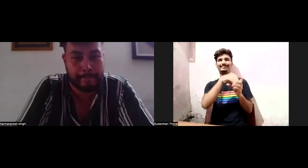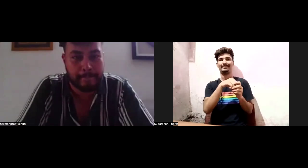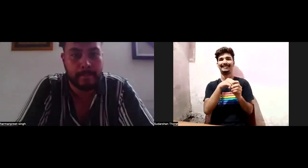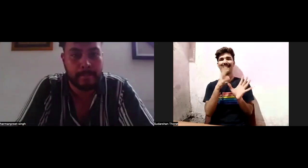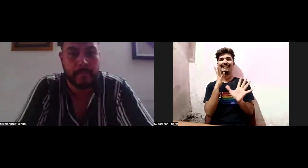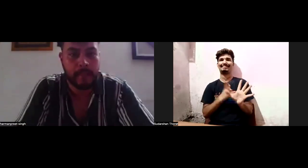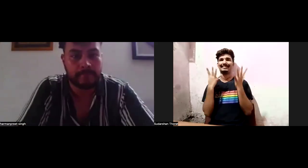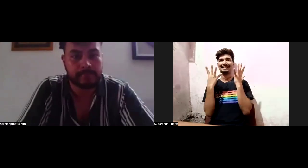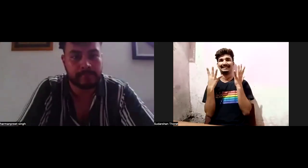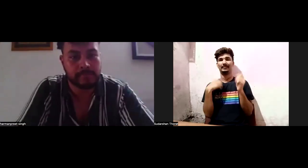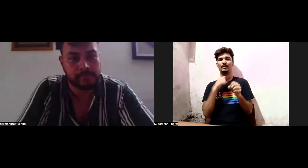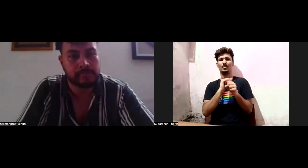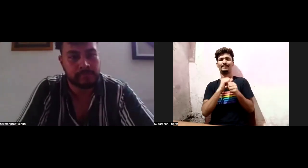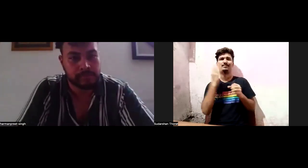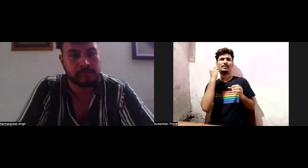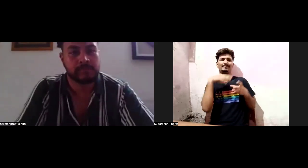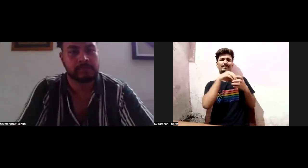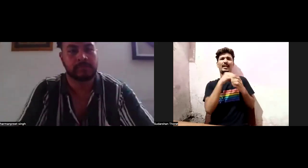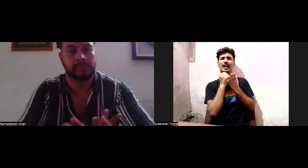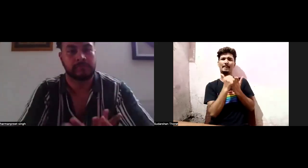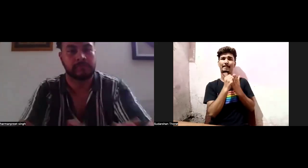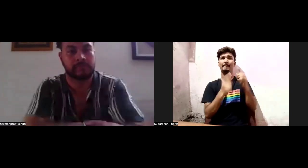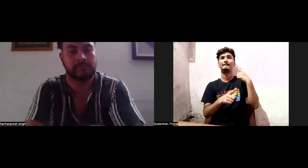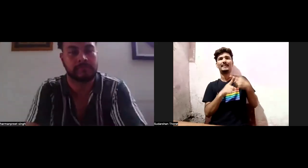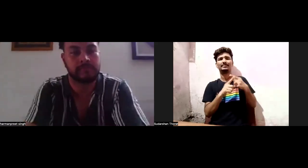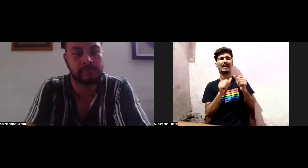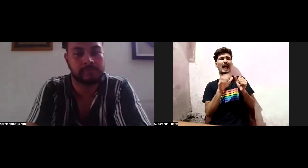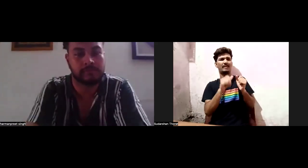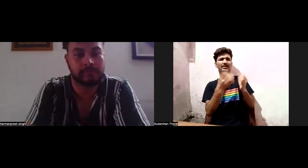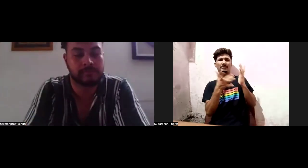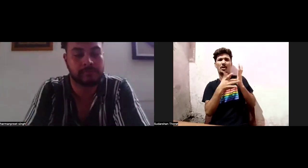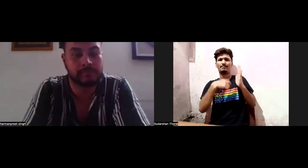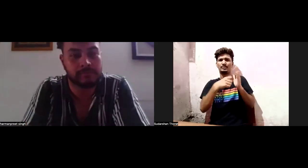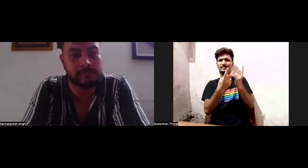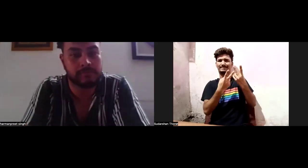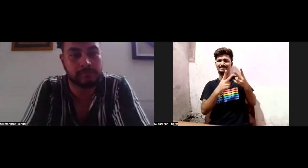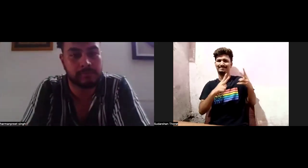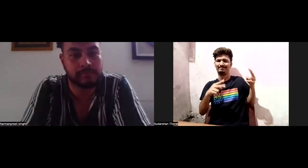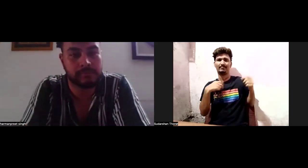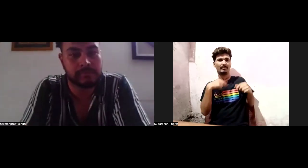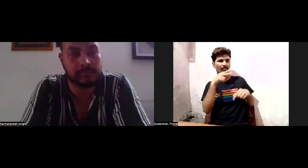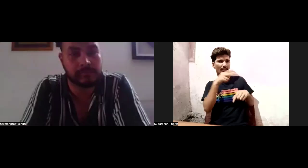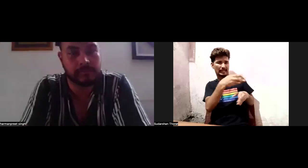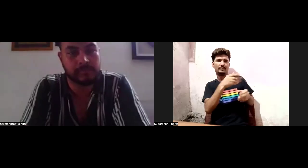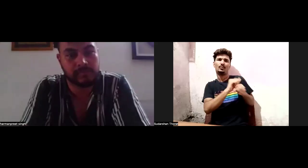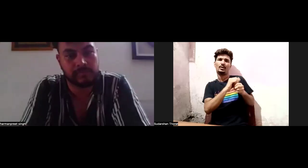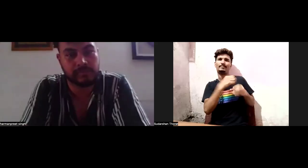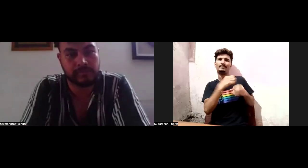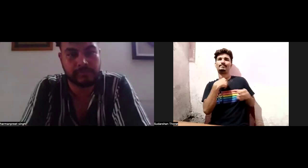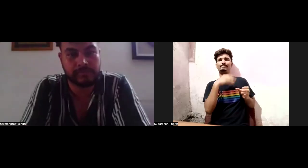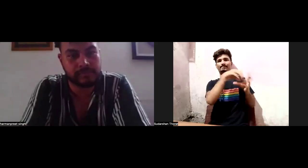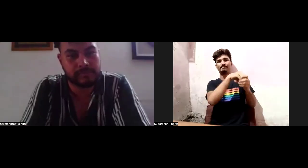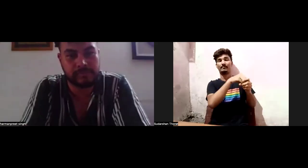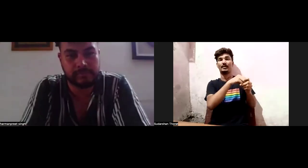So in my experience, when I work with the hearing people, I've been working with them from past 9 years. So we have different kind